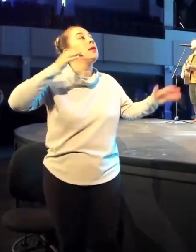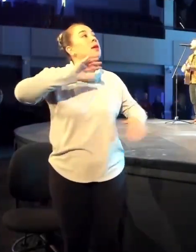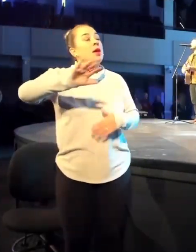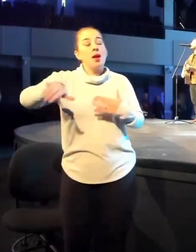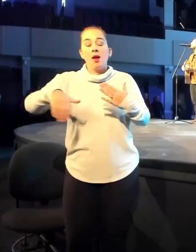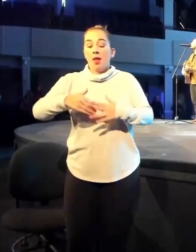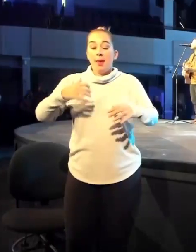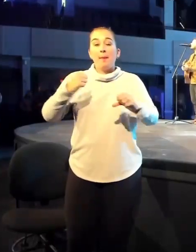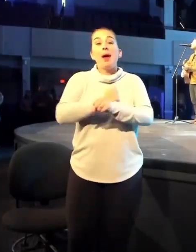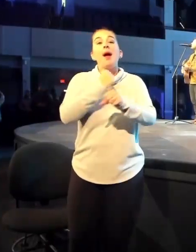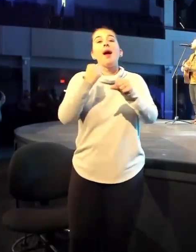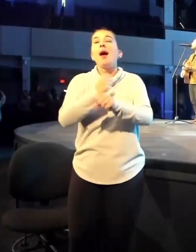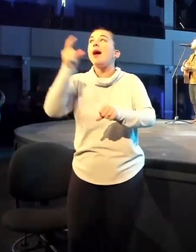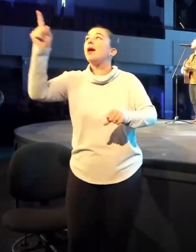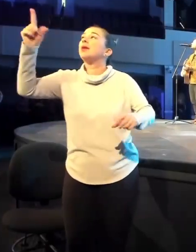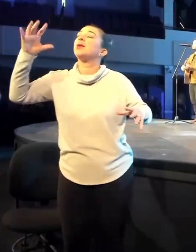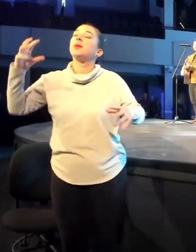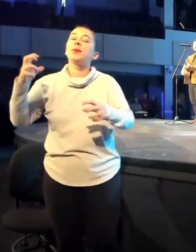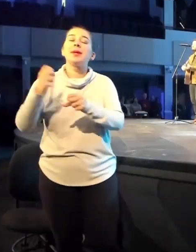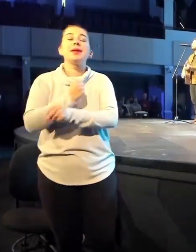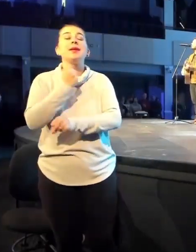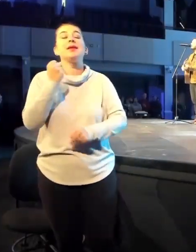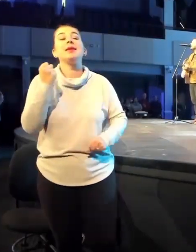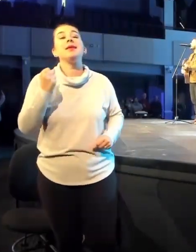you win every battle.